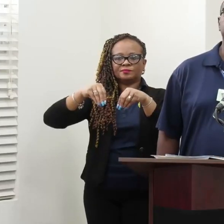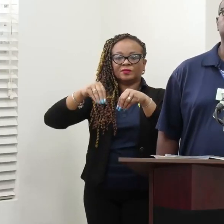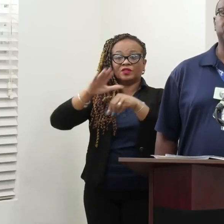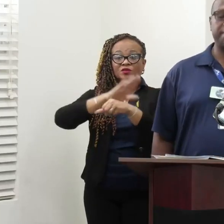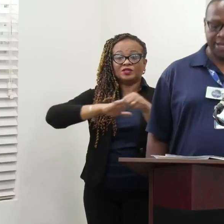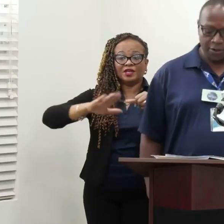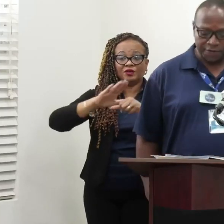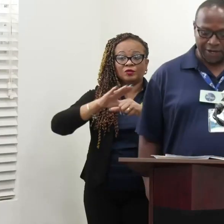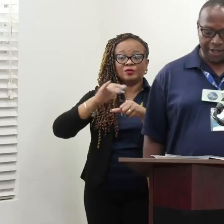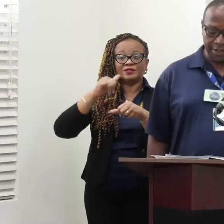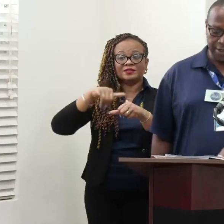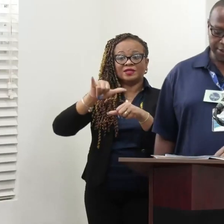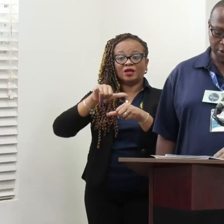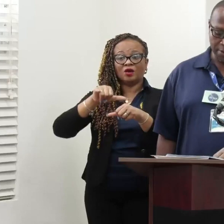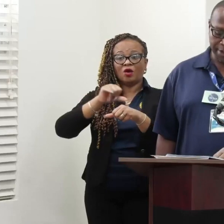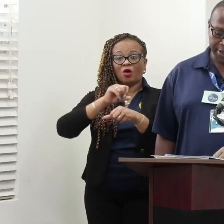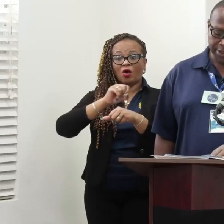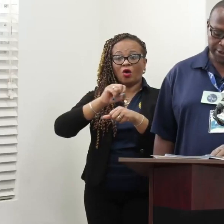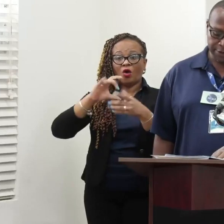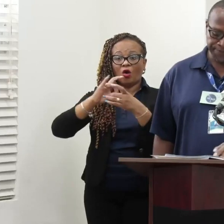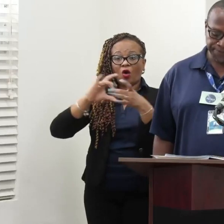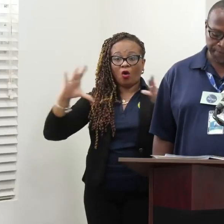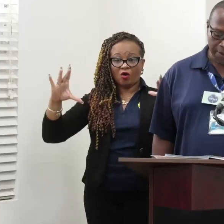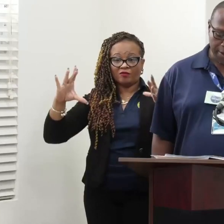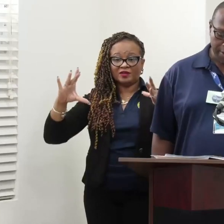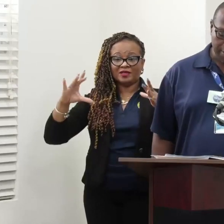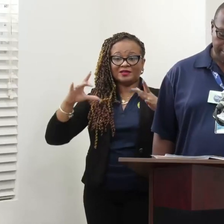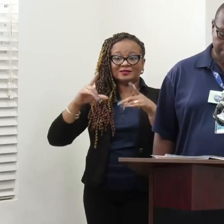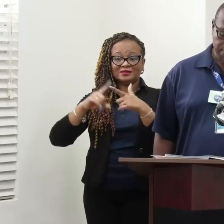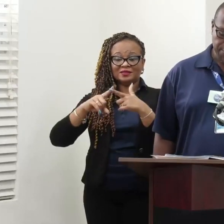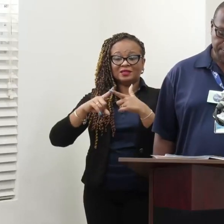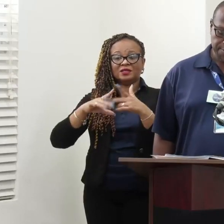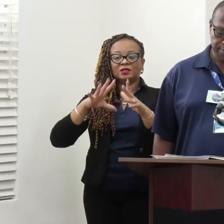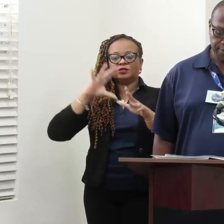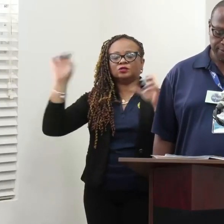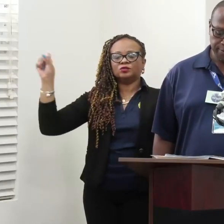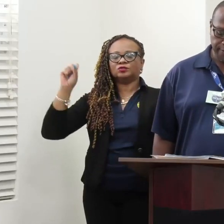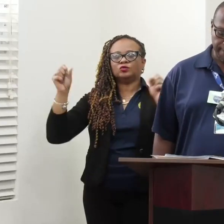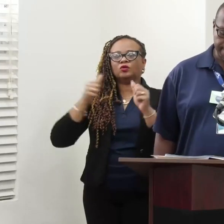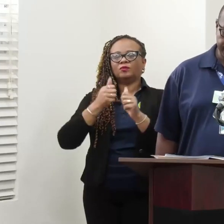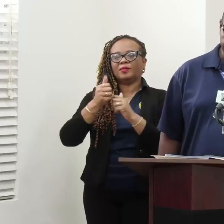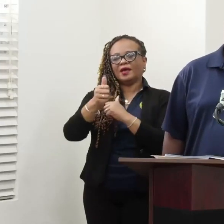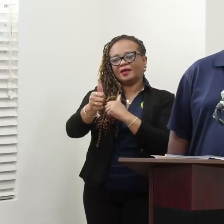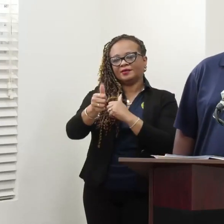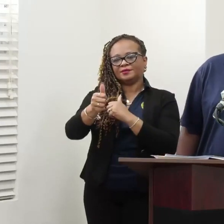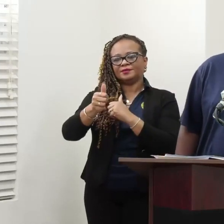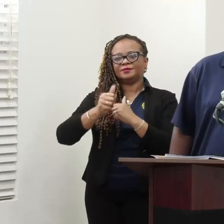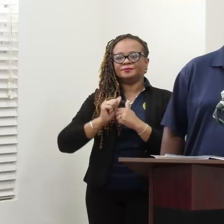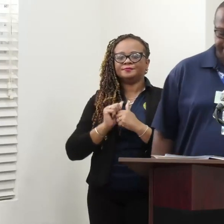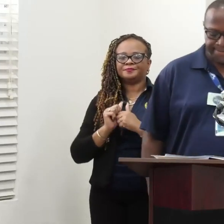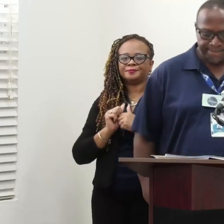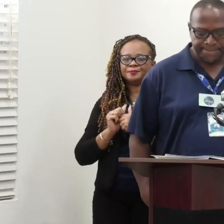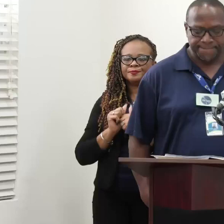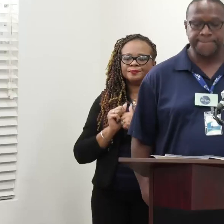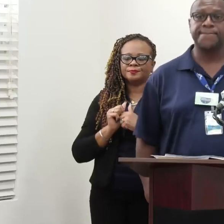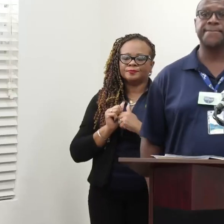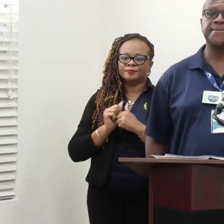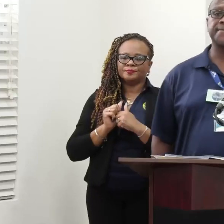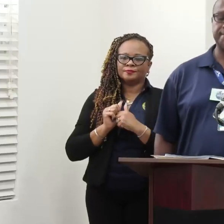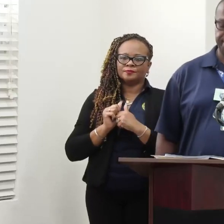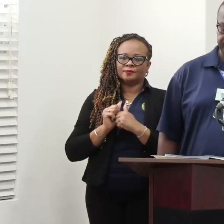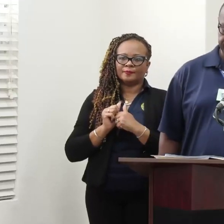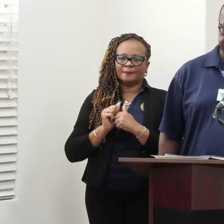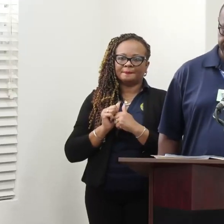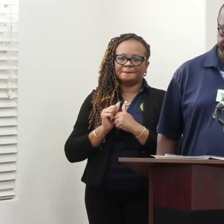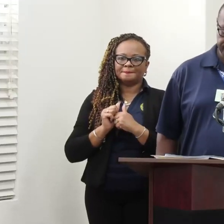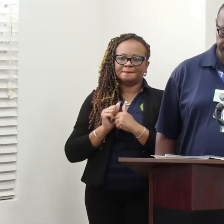These areas will remain offline until the storm passes. Yo pa gen lumière toujours until si qu'on a passé net, bien